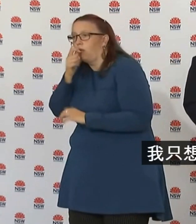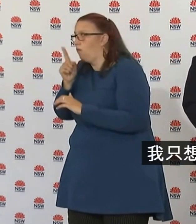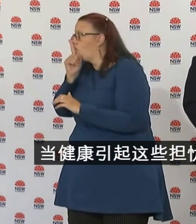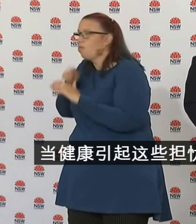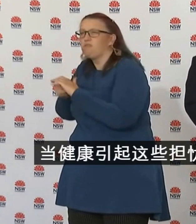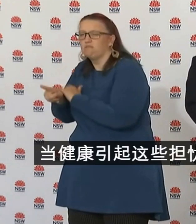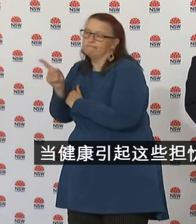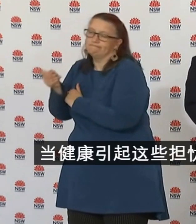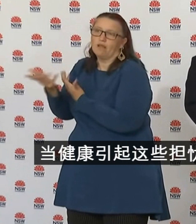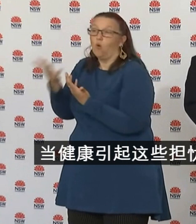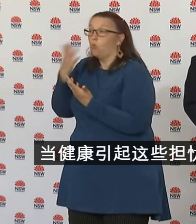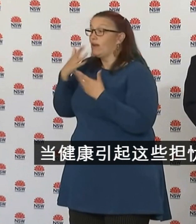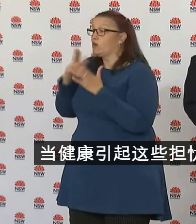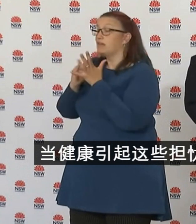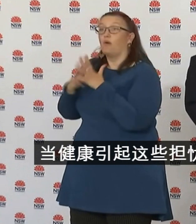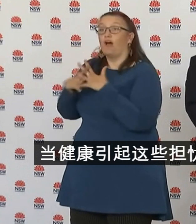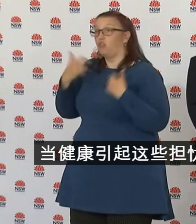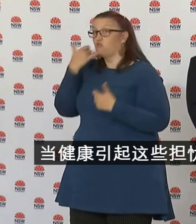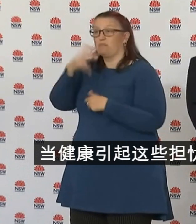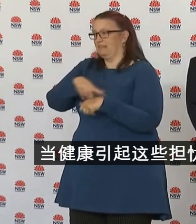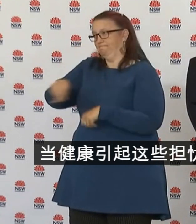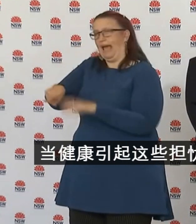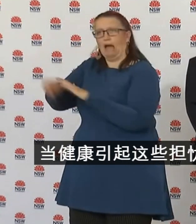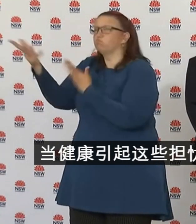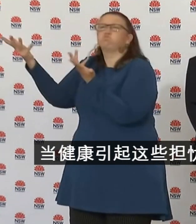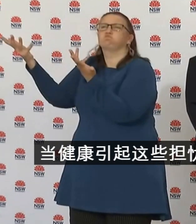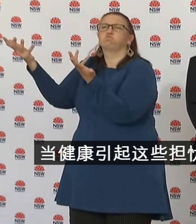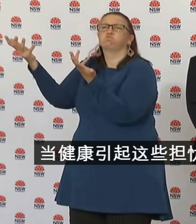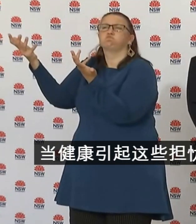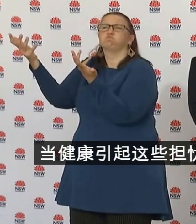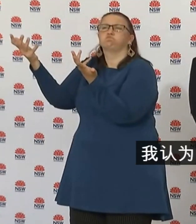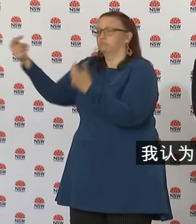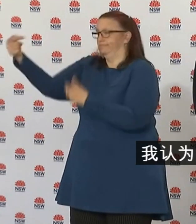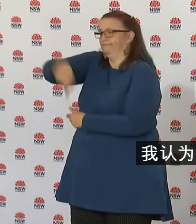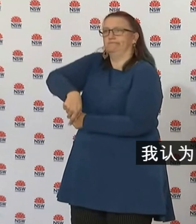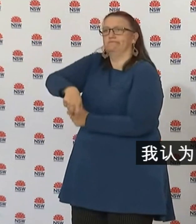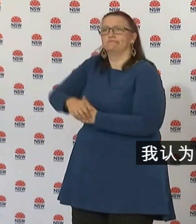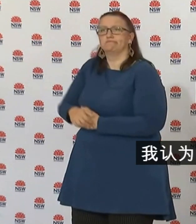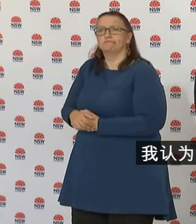reacting promptly when health raises those concerns. Cases are under 19. This is a very